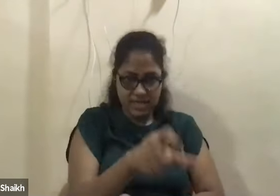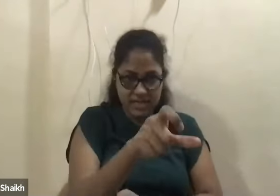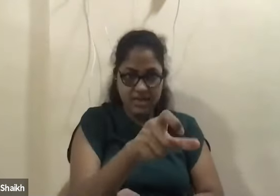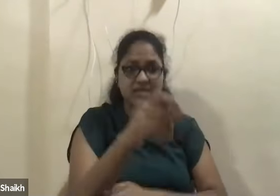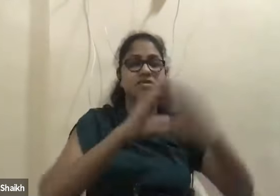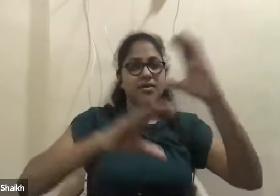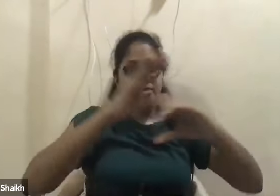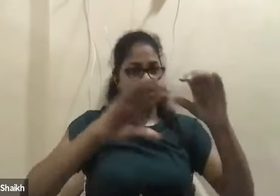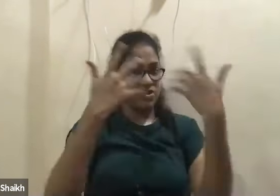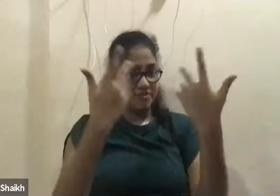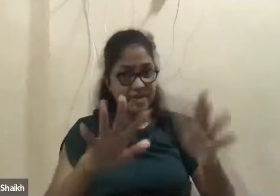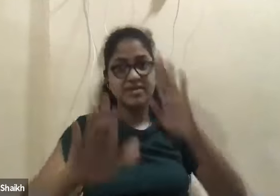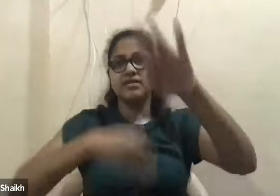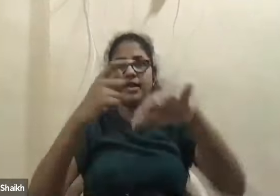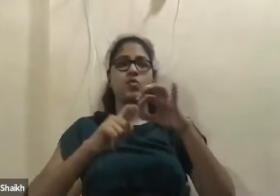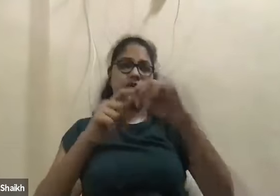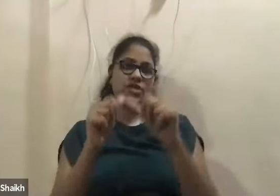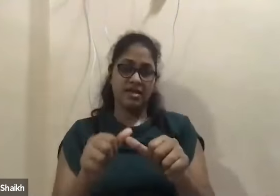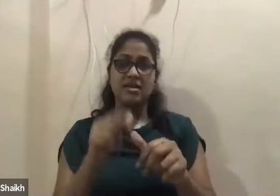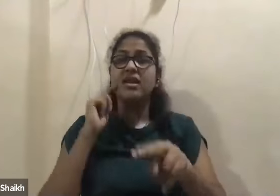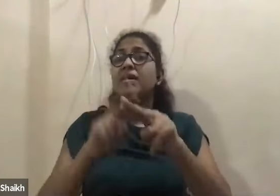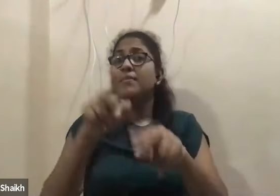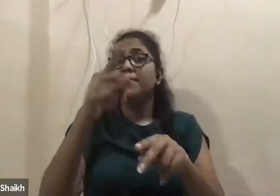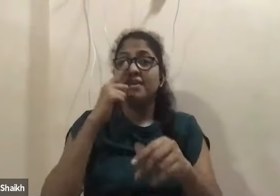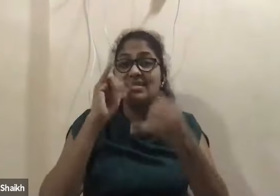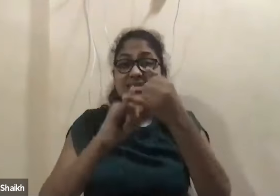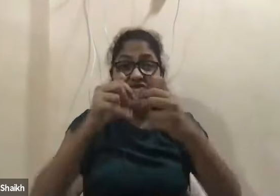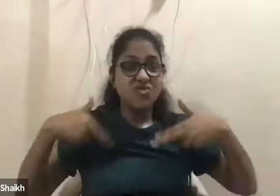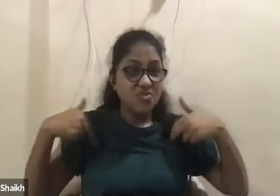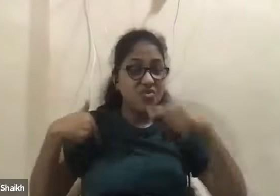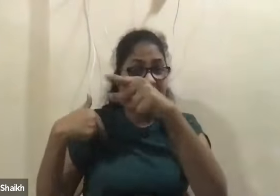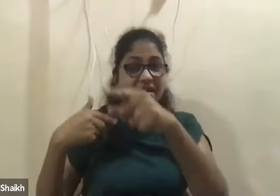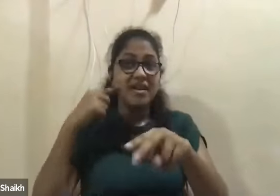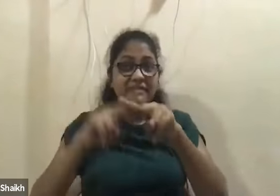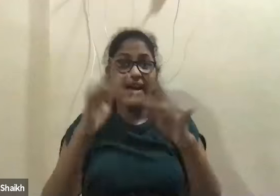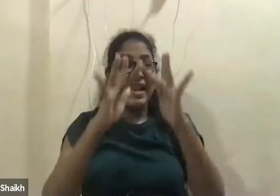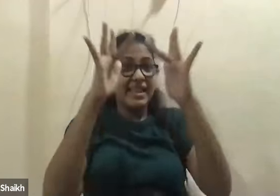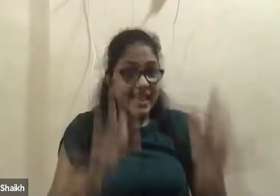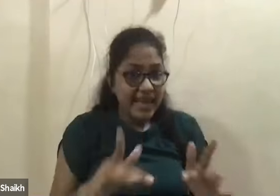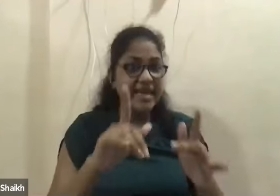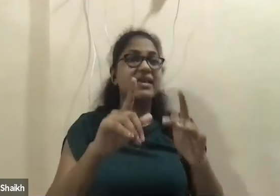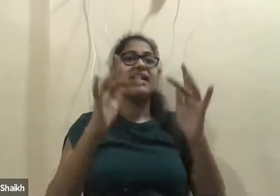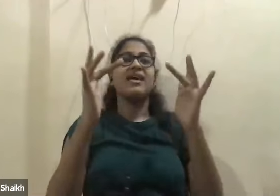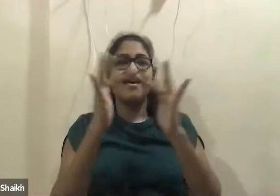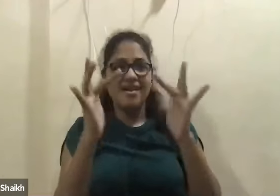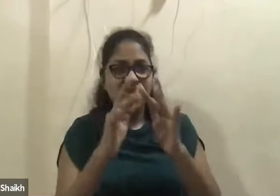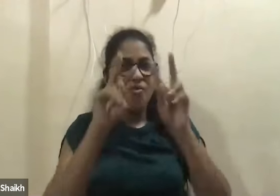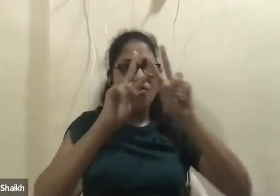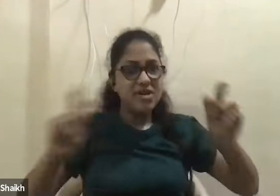Sanchita ma'am, if there are any links that are useful for the parents to read, you could just paste it